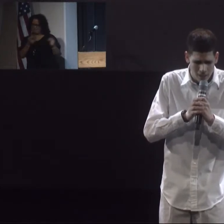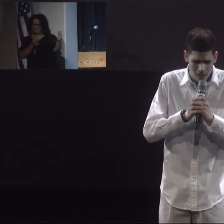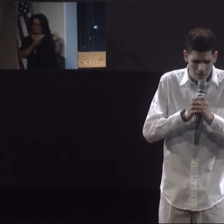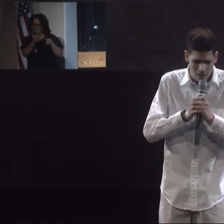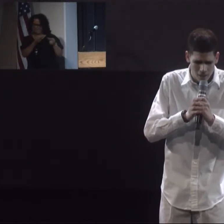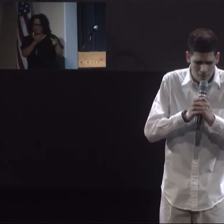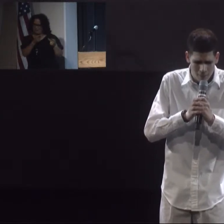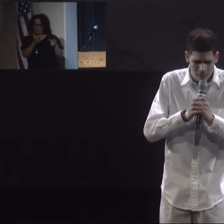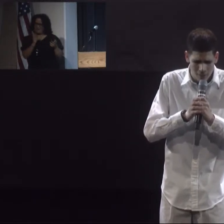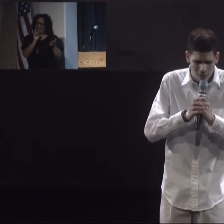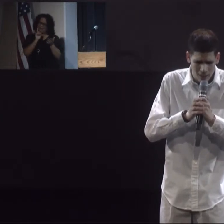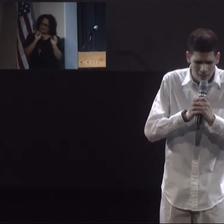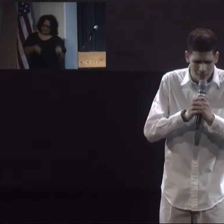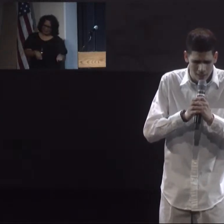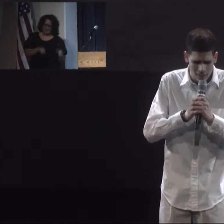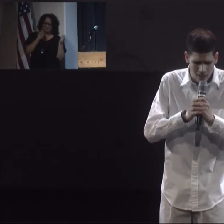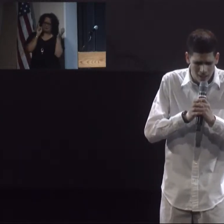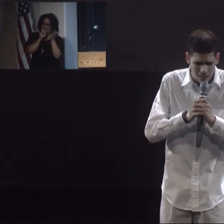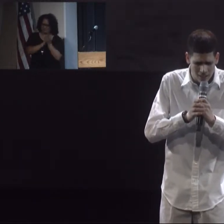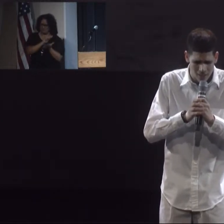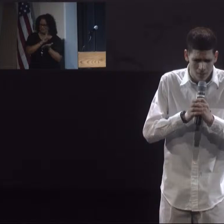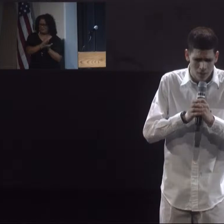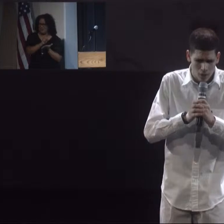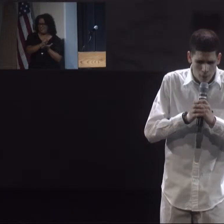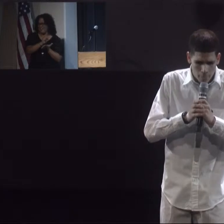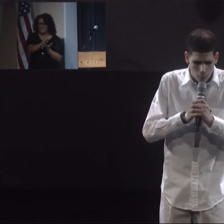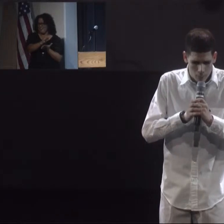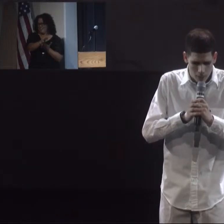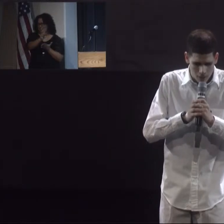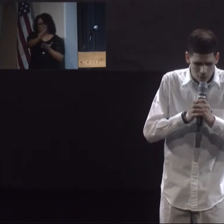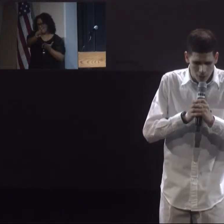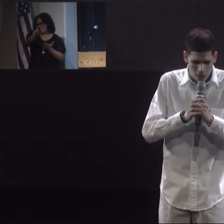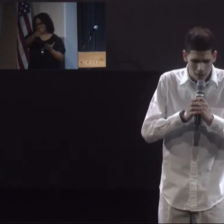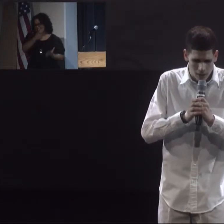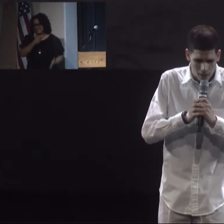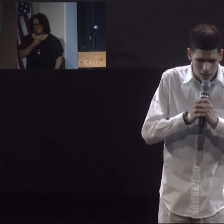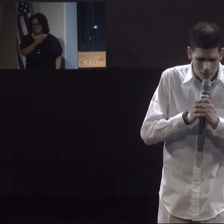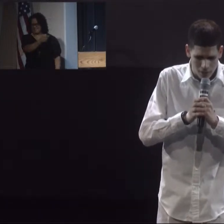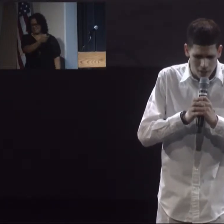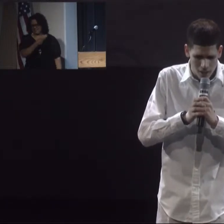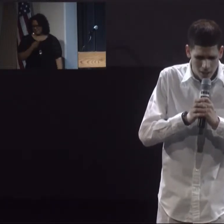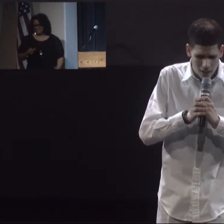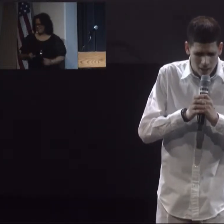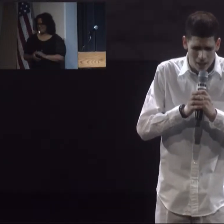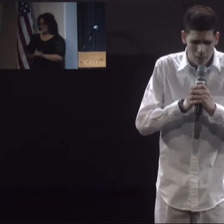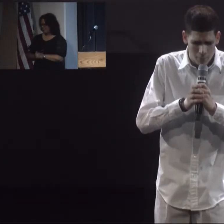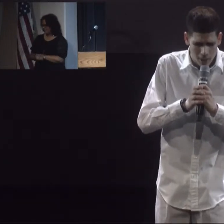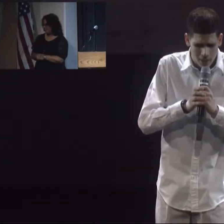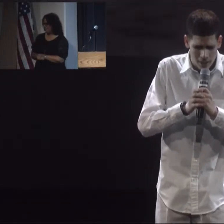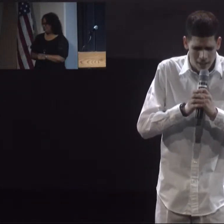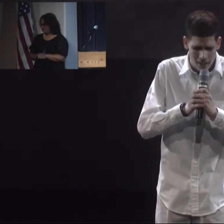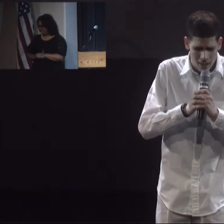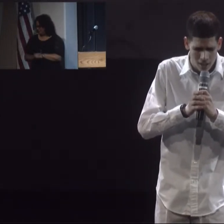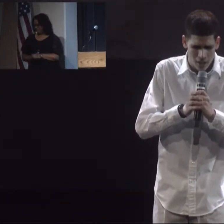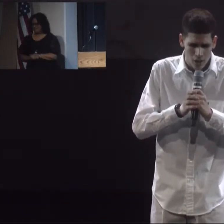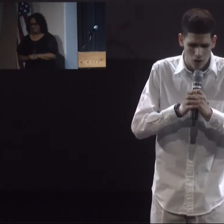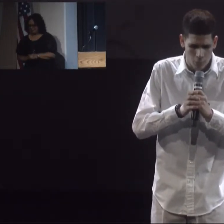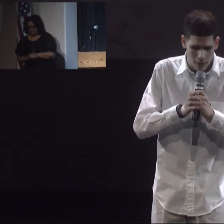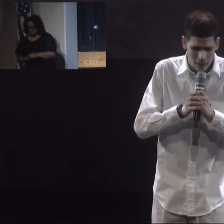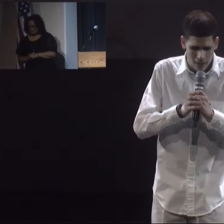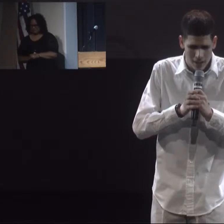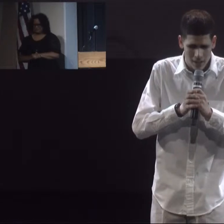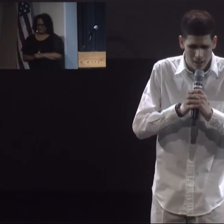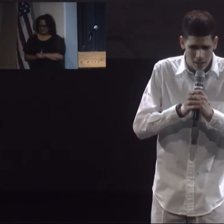me, and I've been feeling like we might fall in love tonight. My head